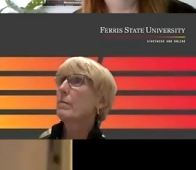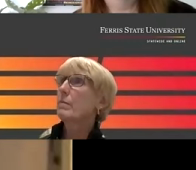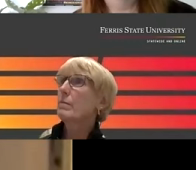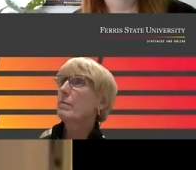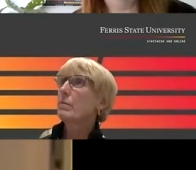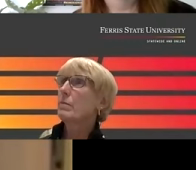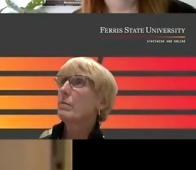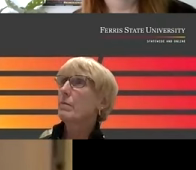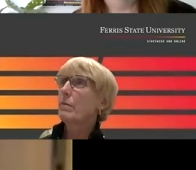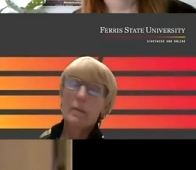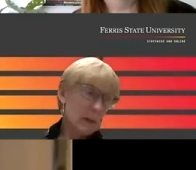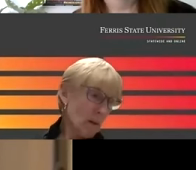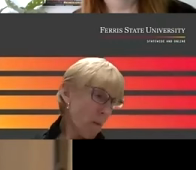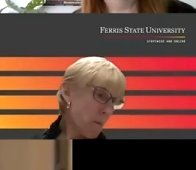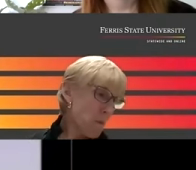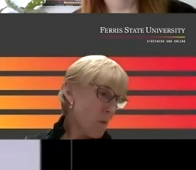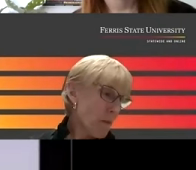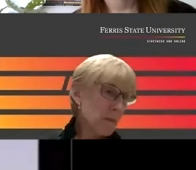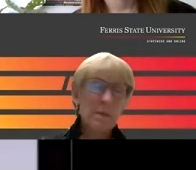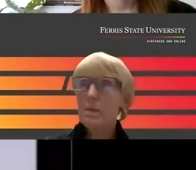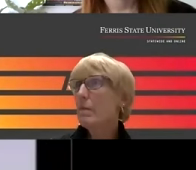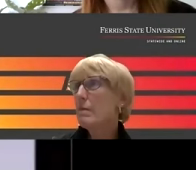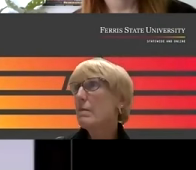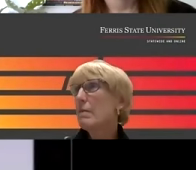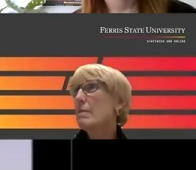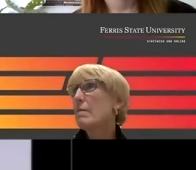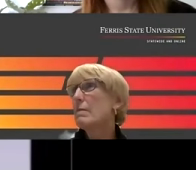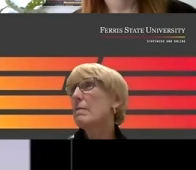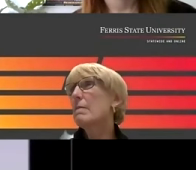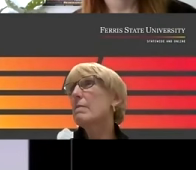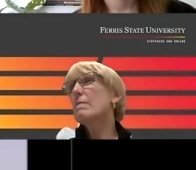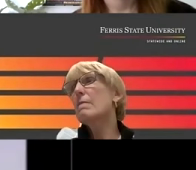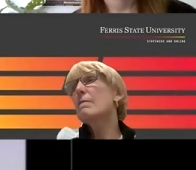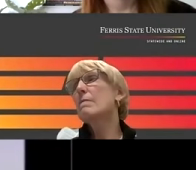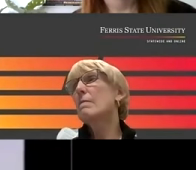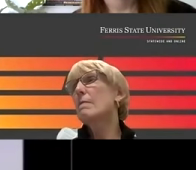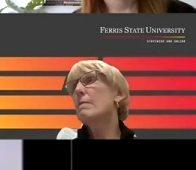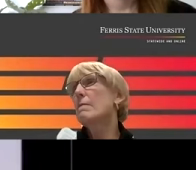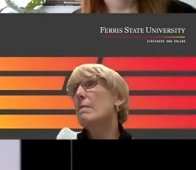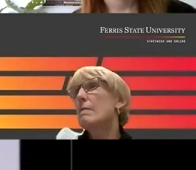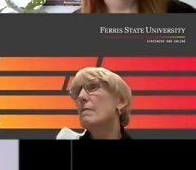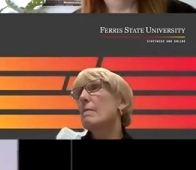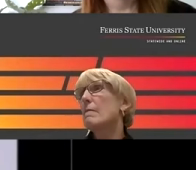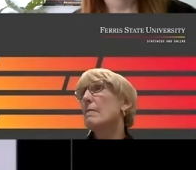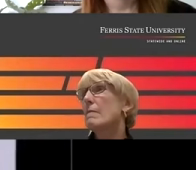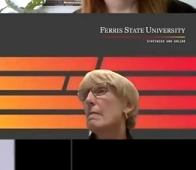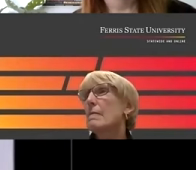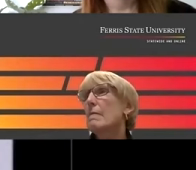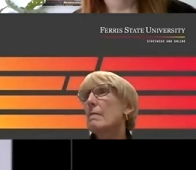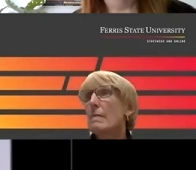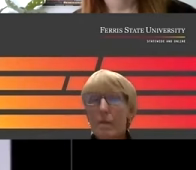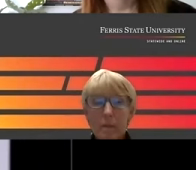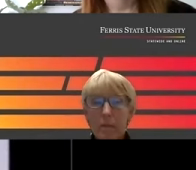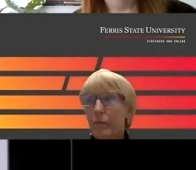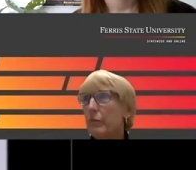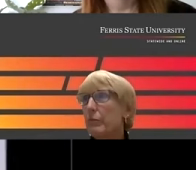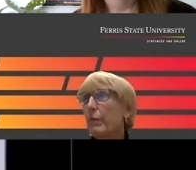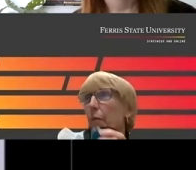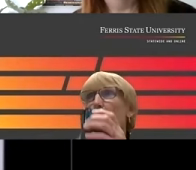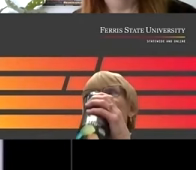Bakersfield, California. He has a wife, a son, and a daughter. I have not met